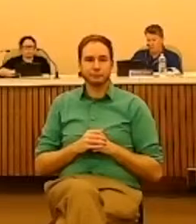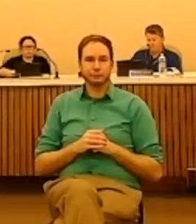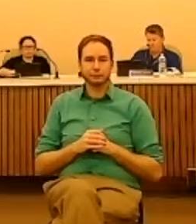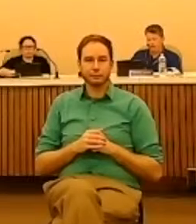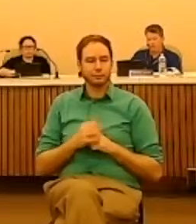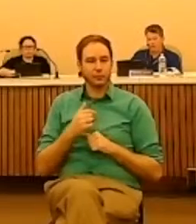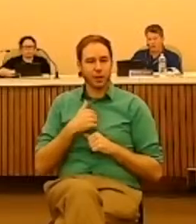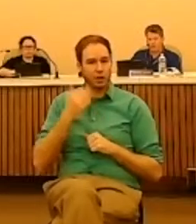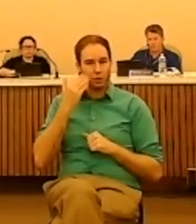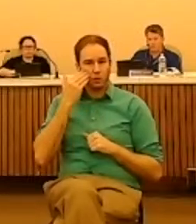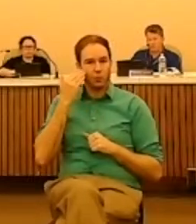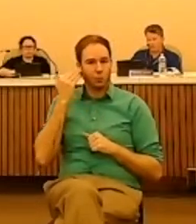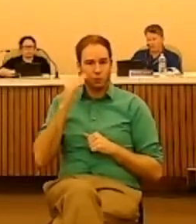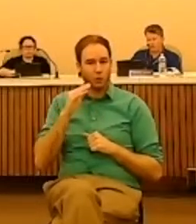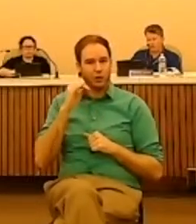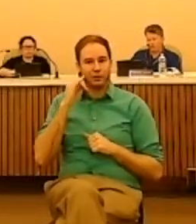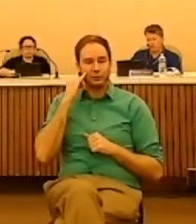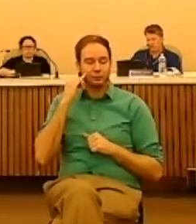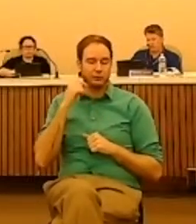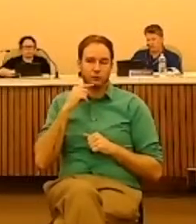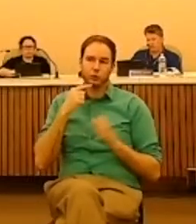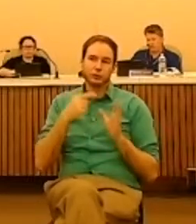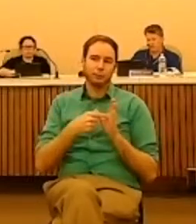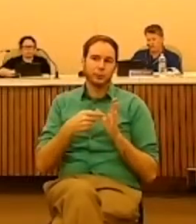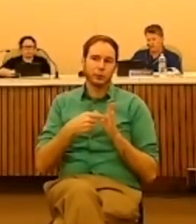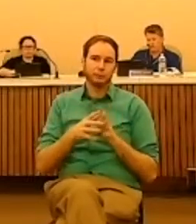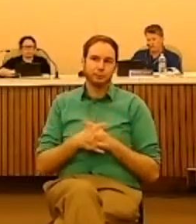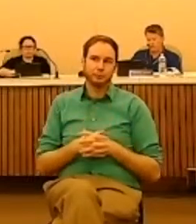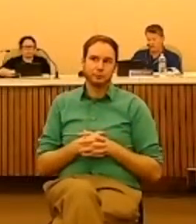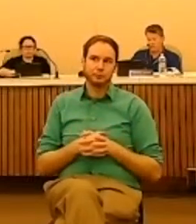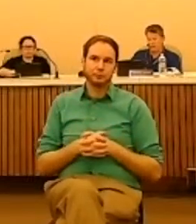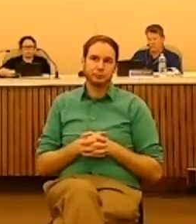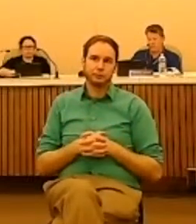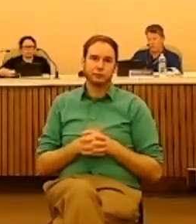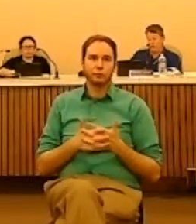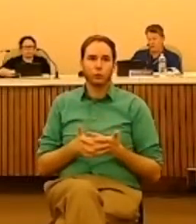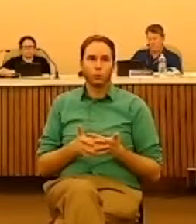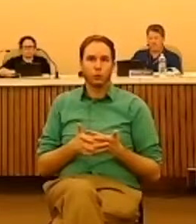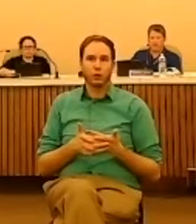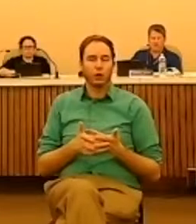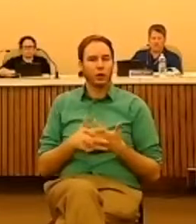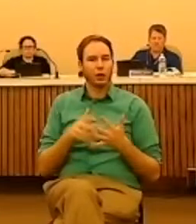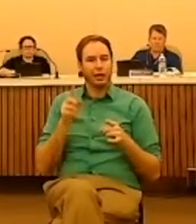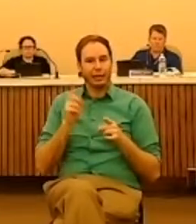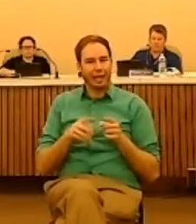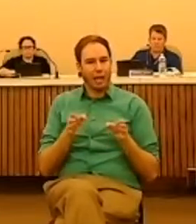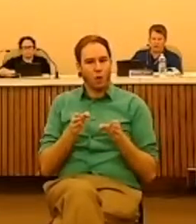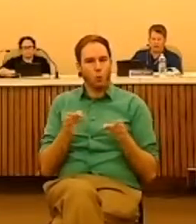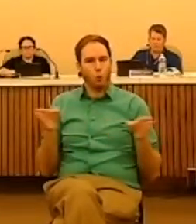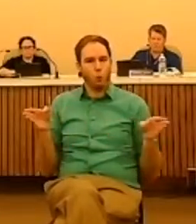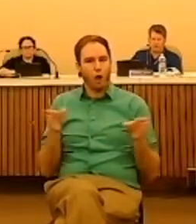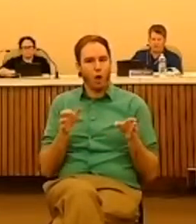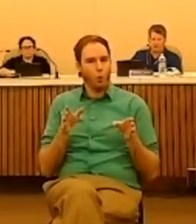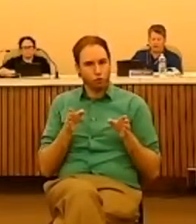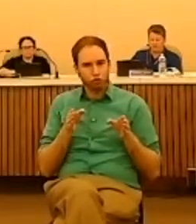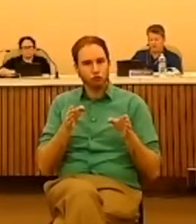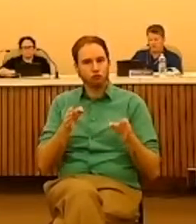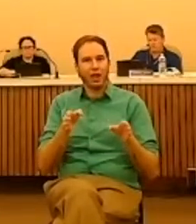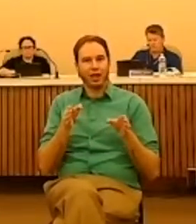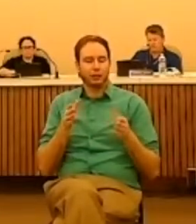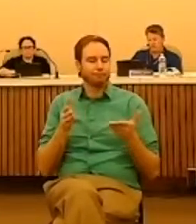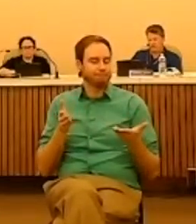I don't know that we can, for instance, or even you'd want to widen or straighten that road in some way. I don't even know that